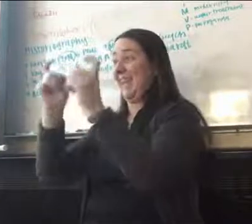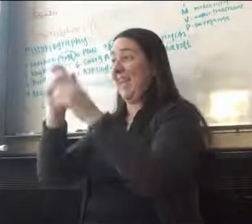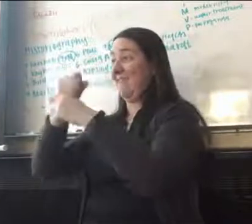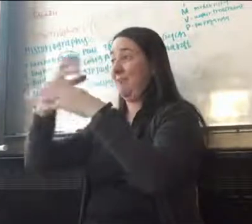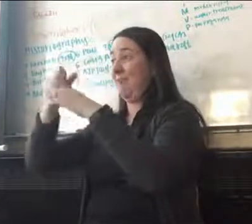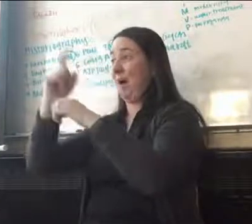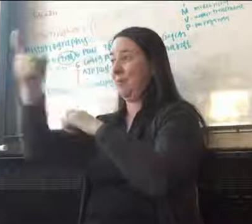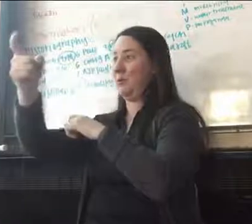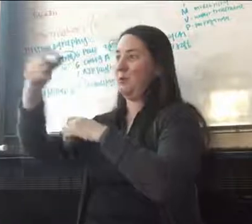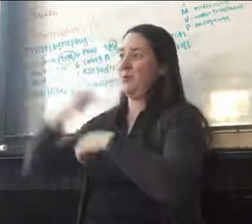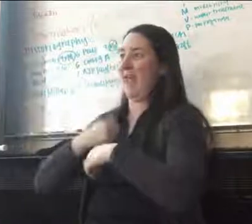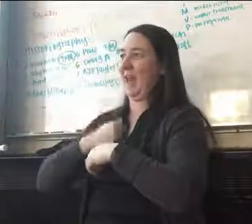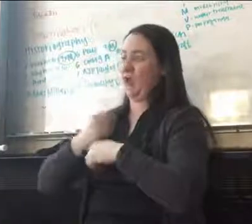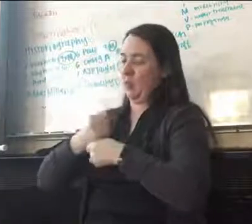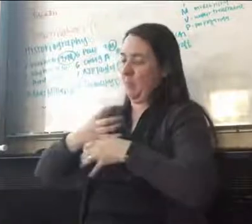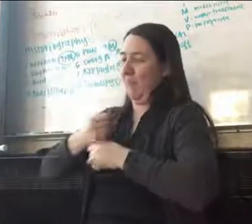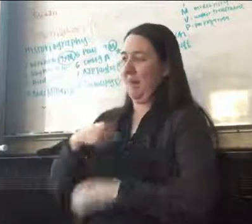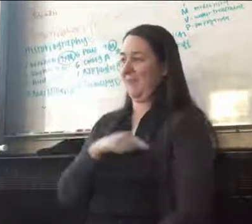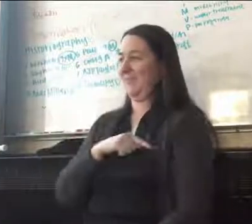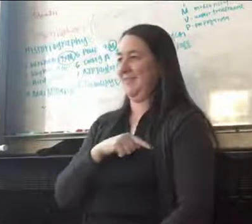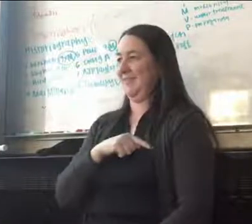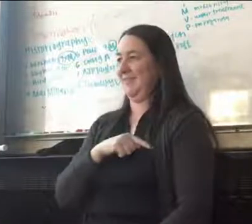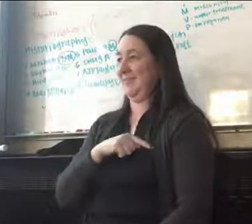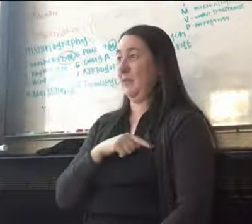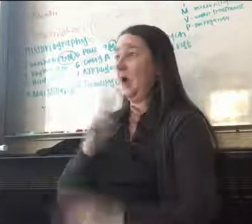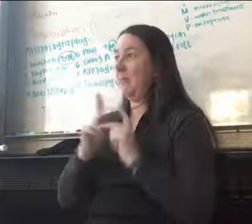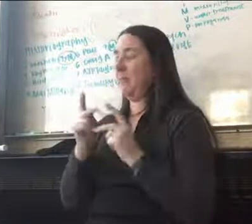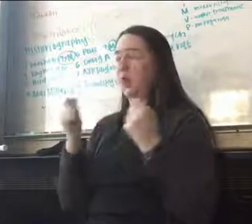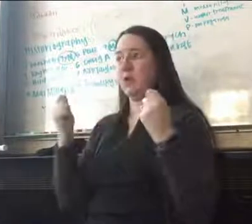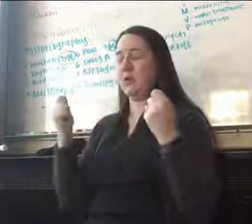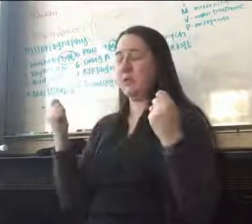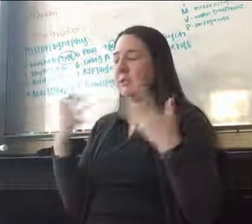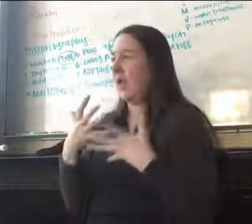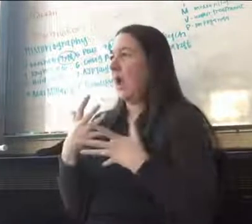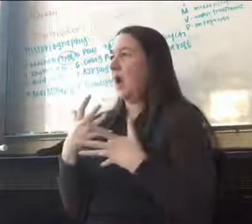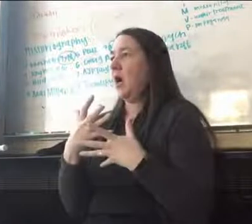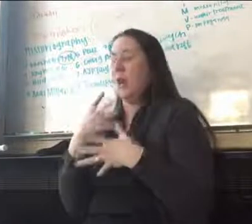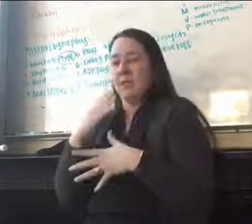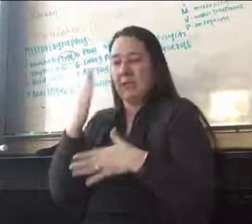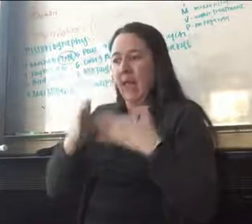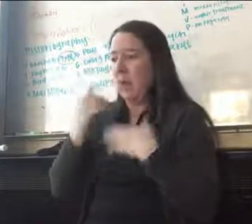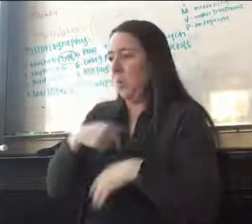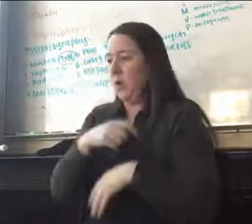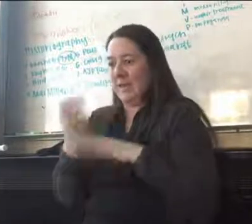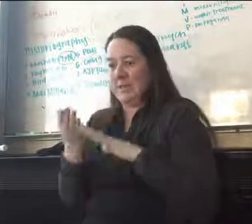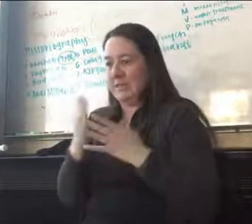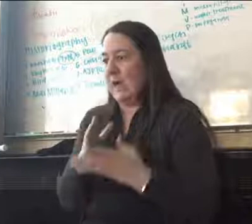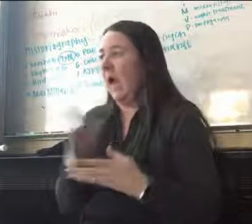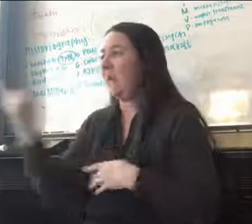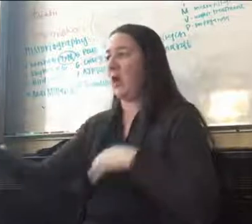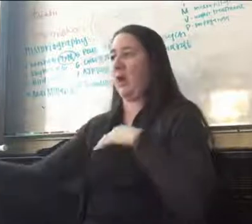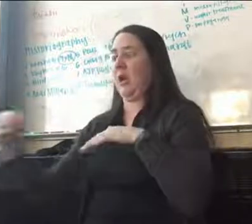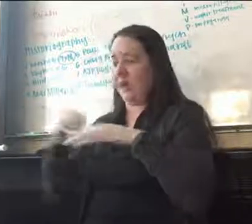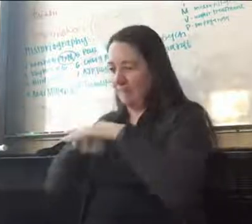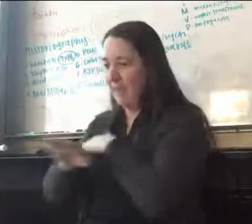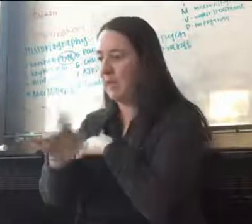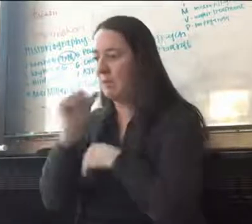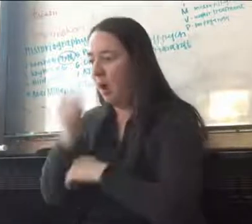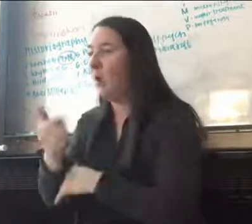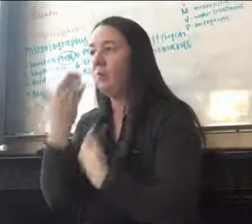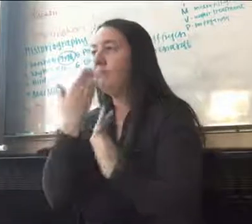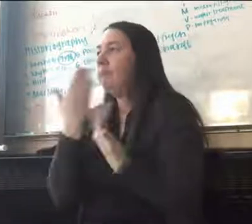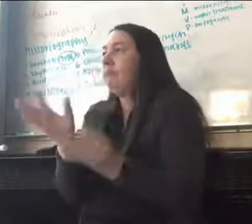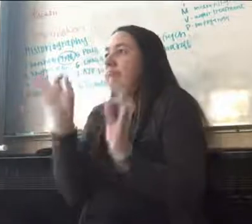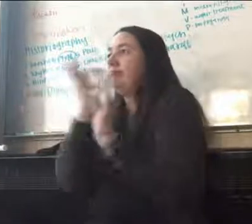is. People are a sudden scared. Are we going into war? Is this the end? Are we all going to die? Are they invading us tomorrow? We don't